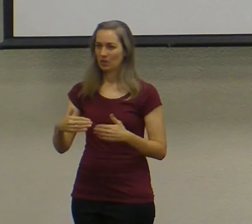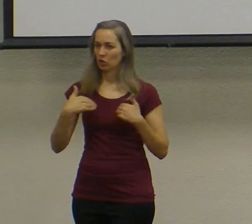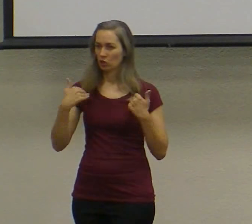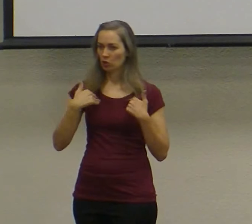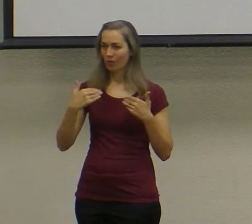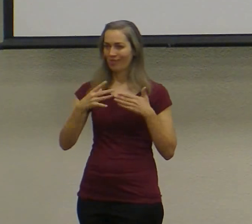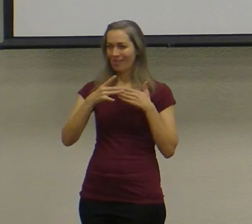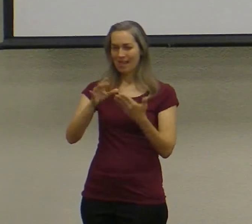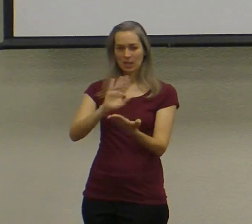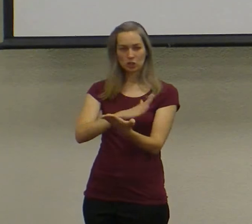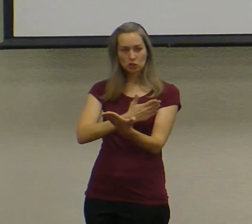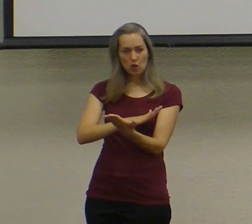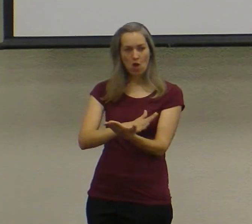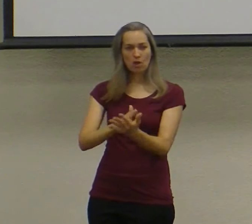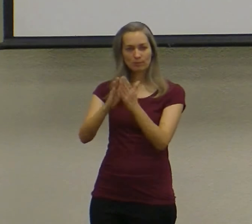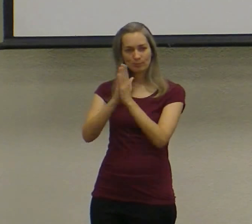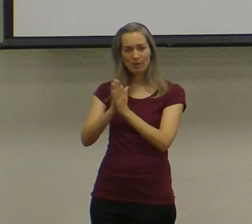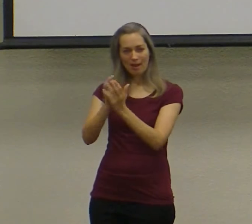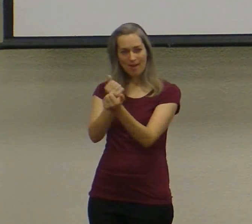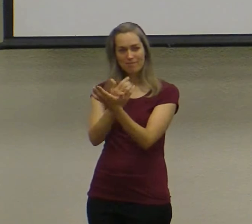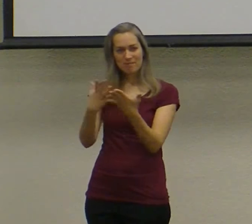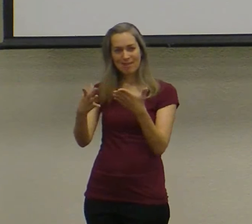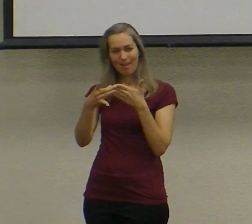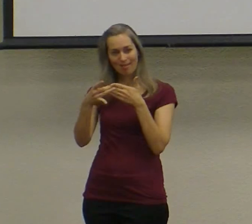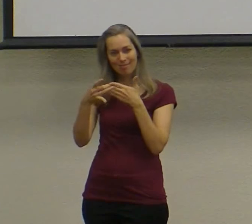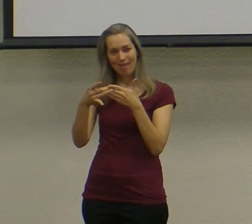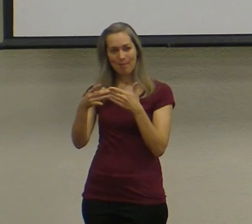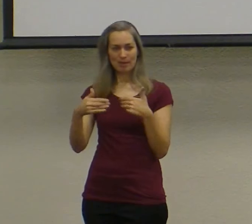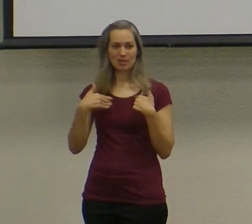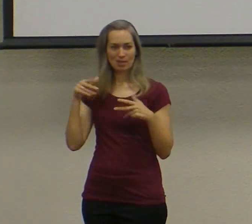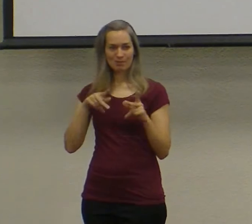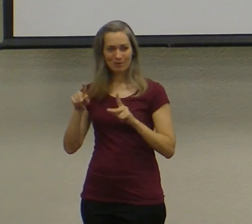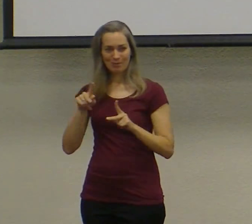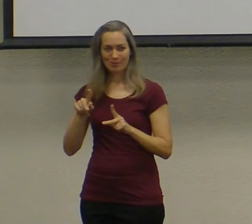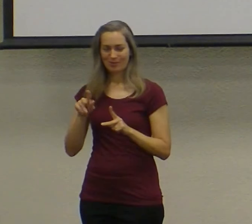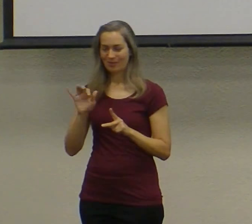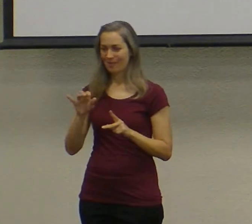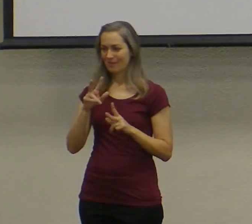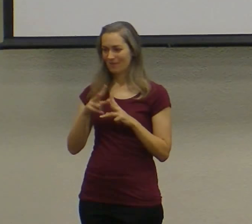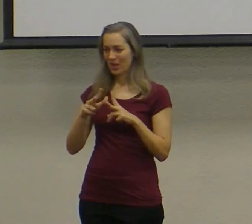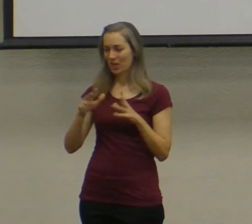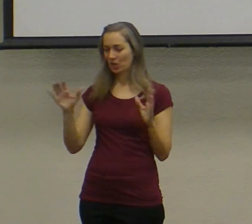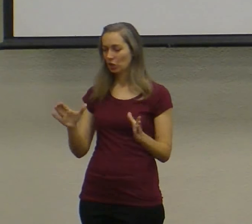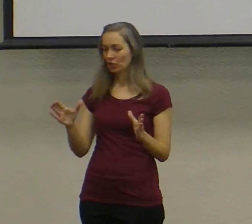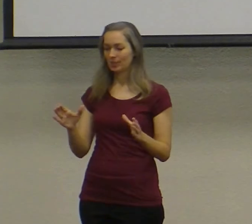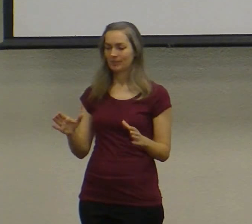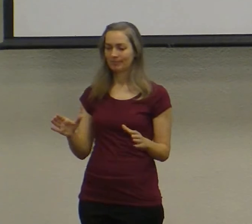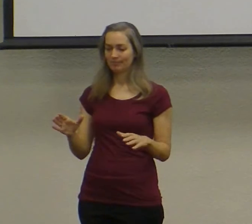adults did anything, and that was such an encouragement. In fact, they wanted to keep doing that every month. Thank you.